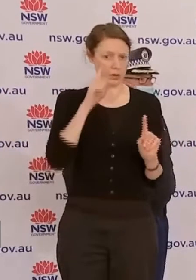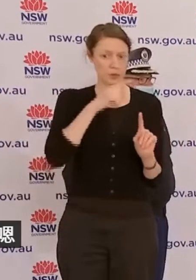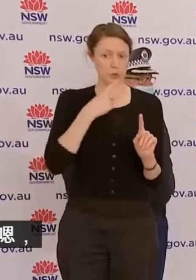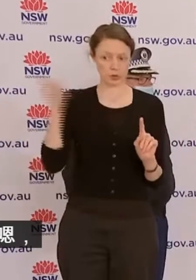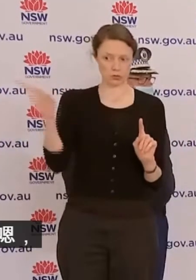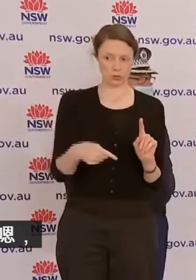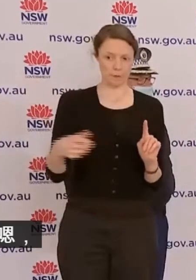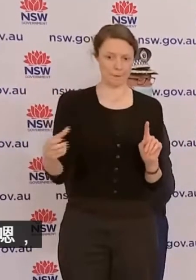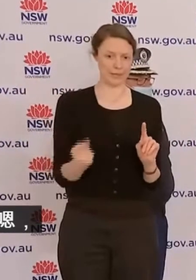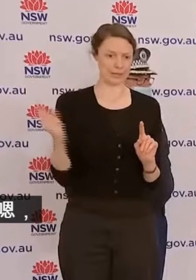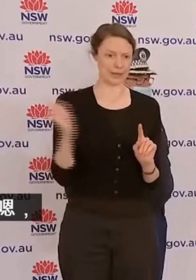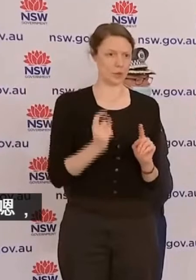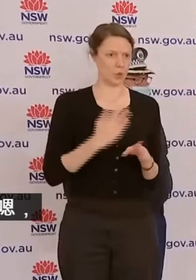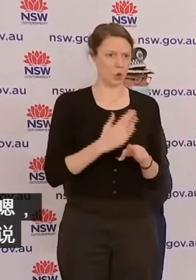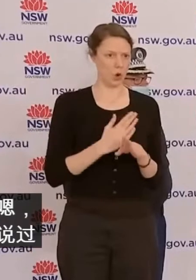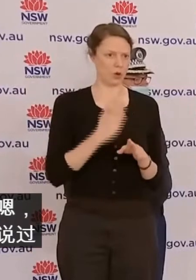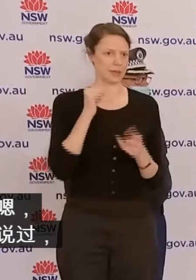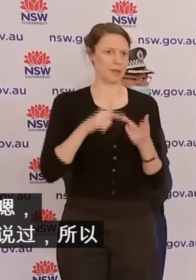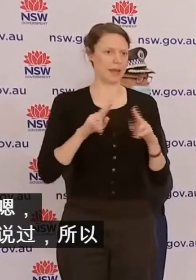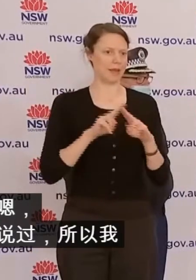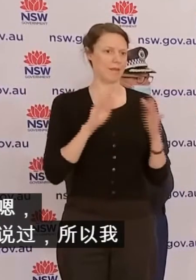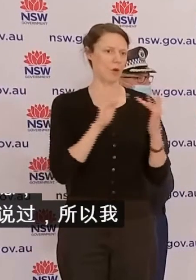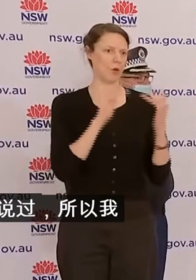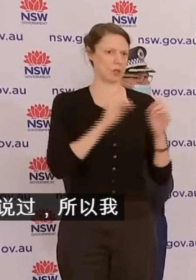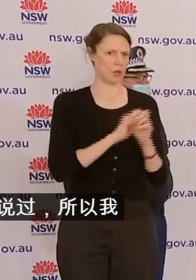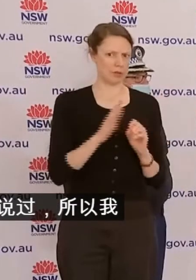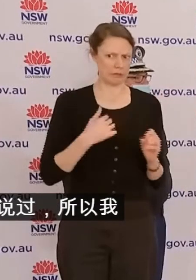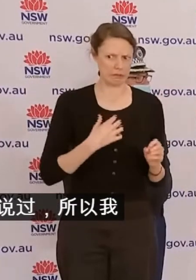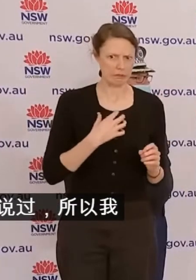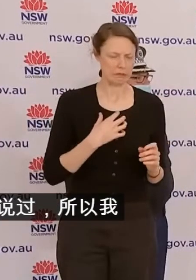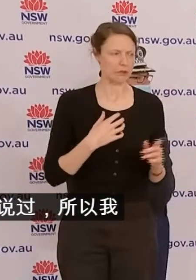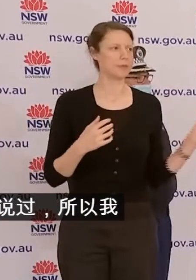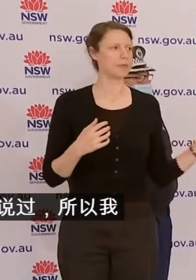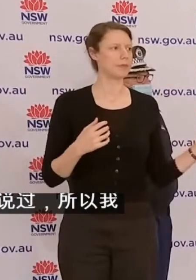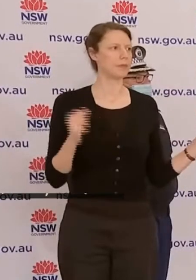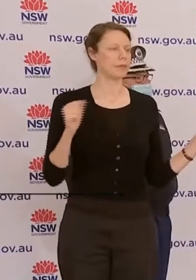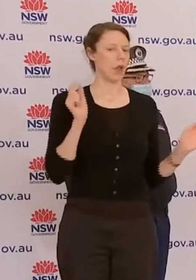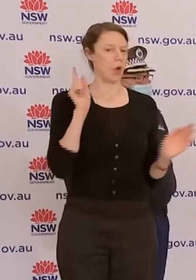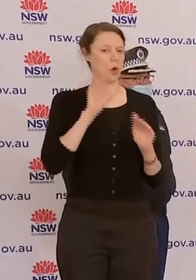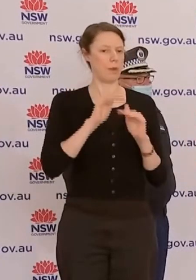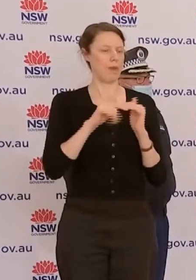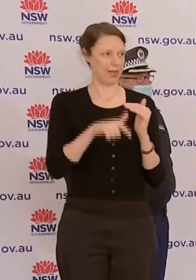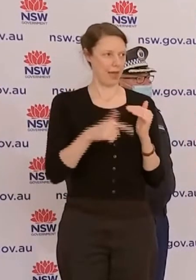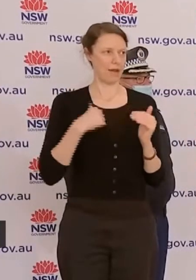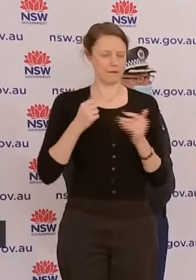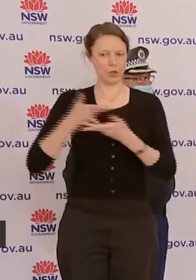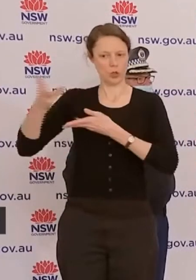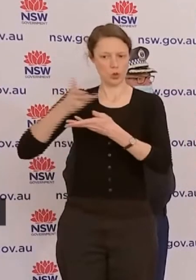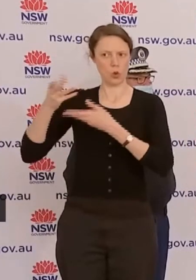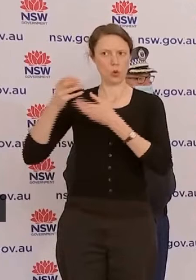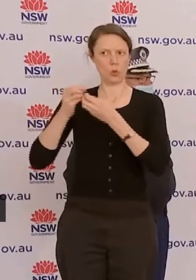Thanks, Lizzie. Look, I obviously heard about that too. So I spoke to the infectious diseases specialist in